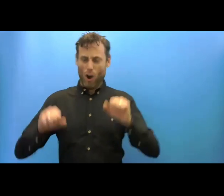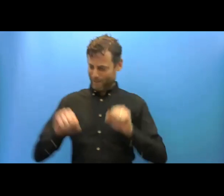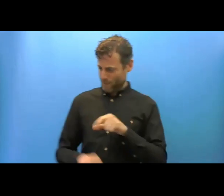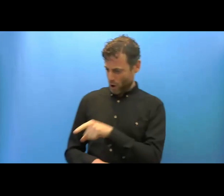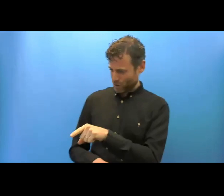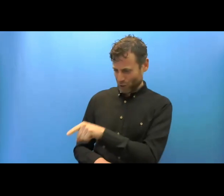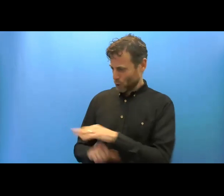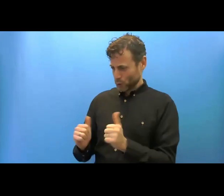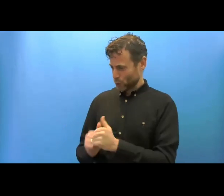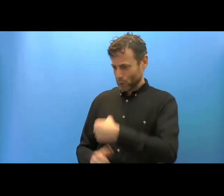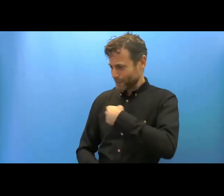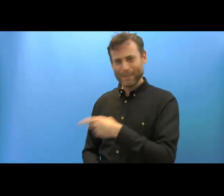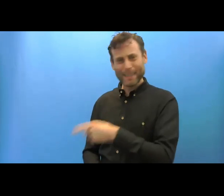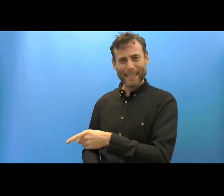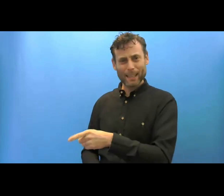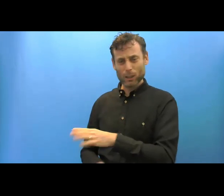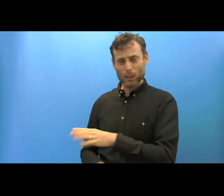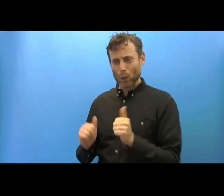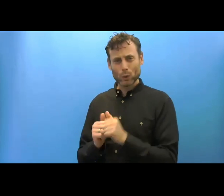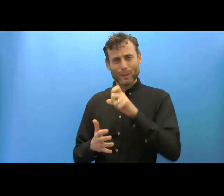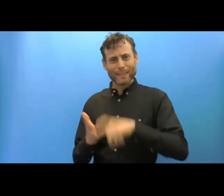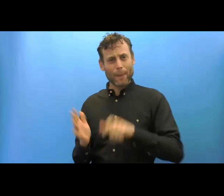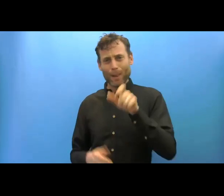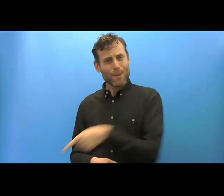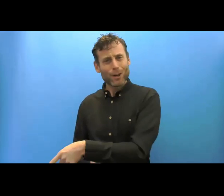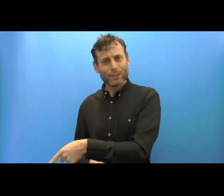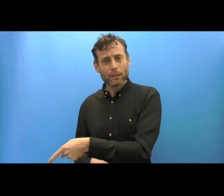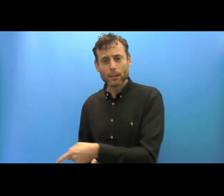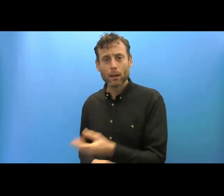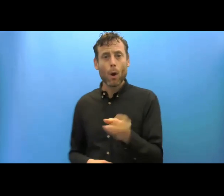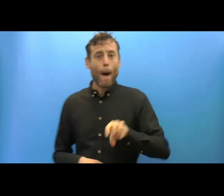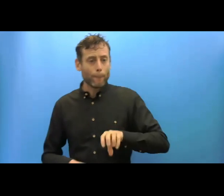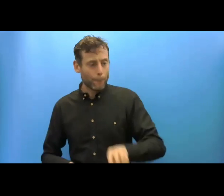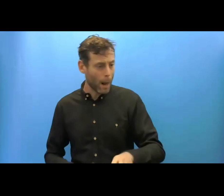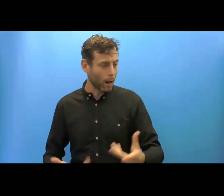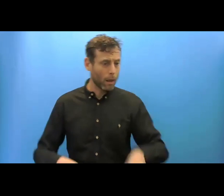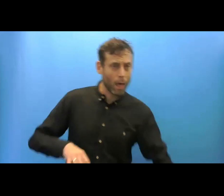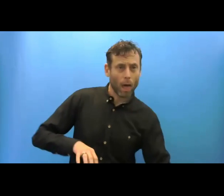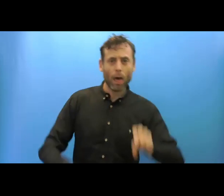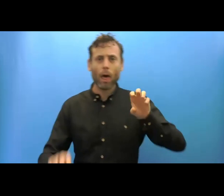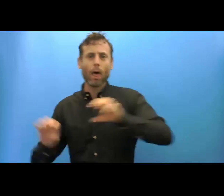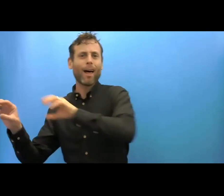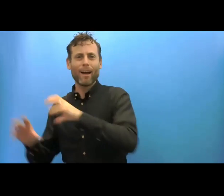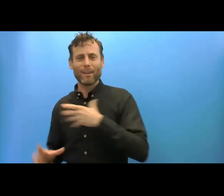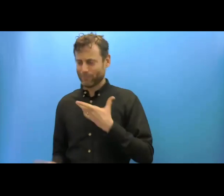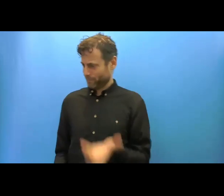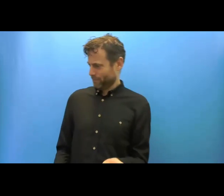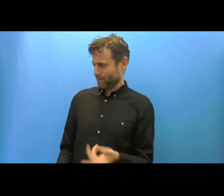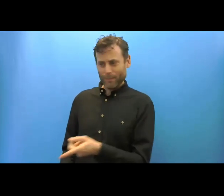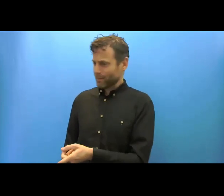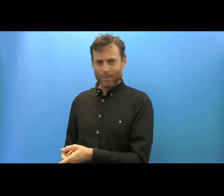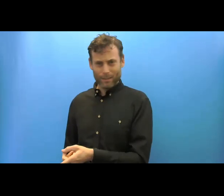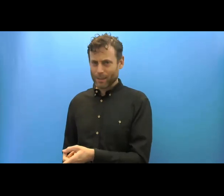for someone with a disability, plug sockets and switches in spaces that are wrong,